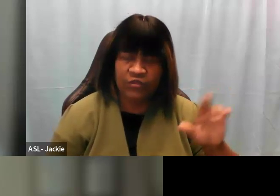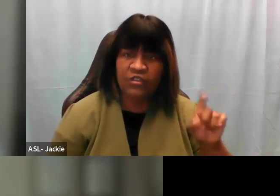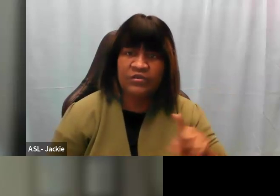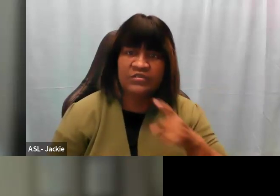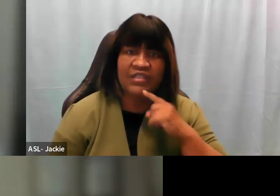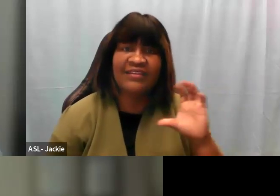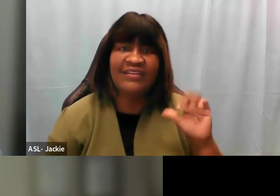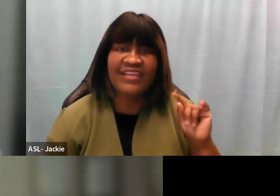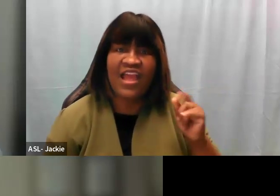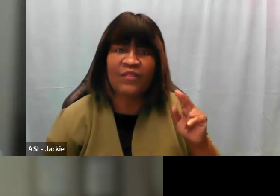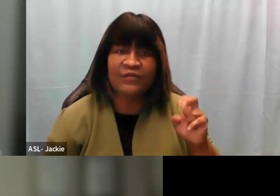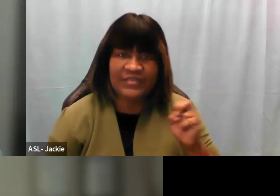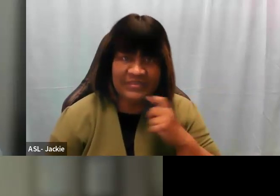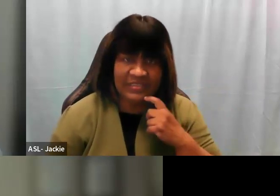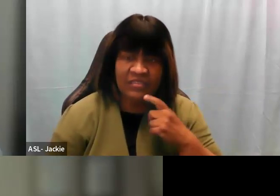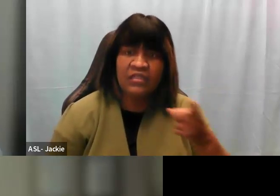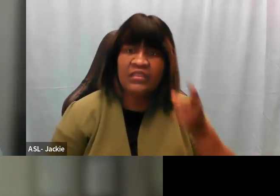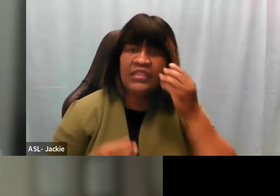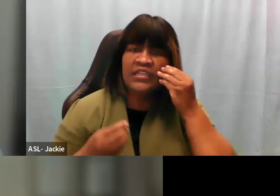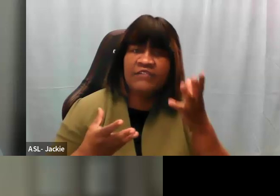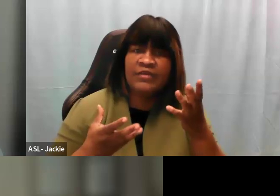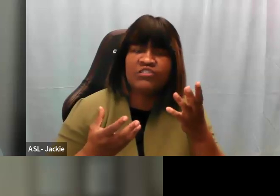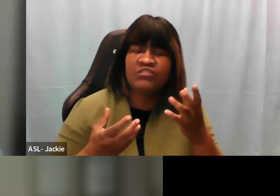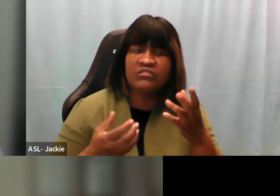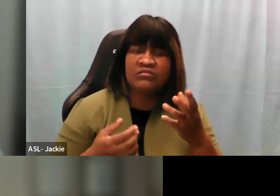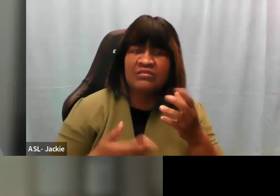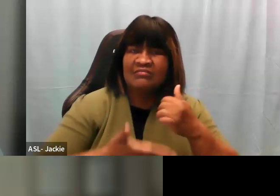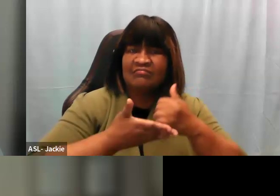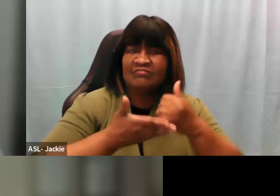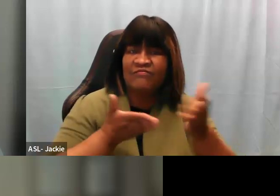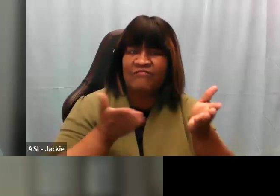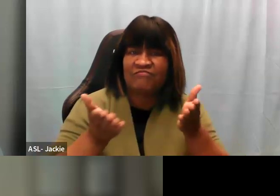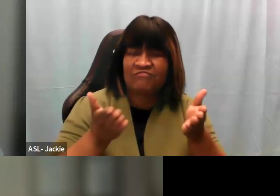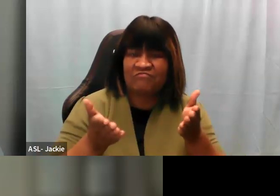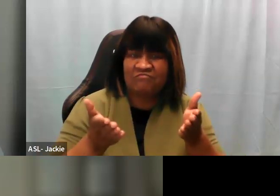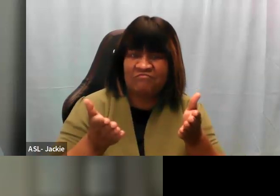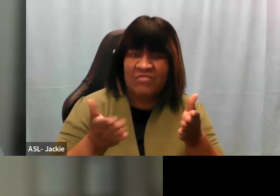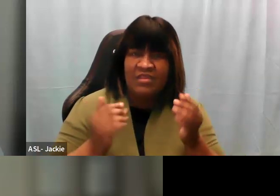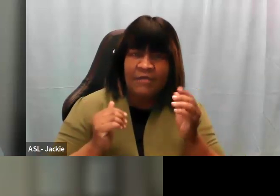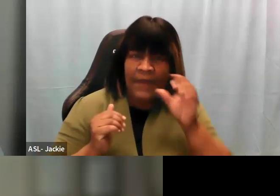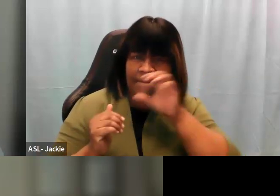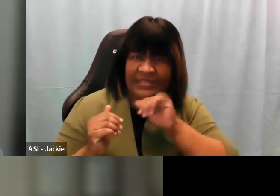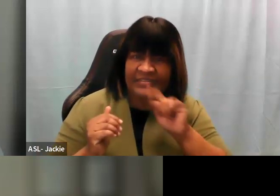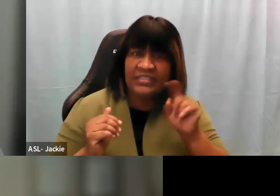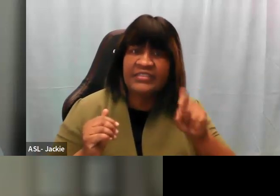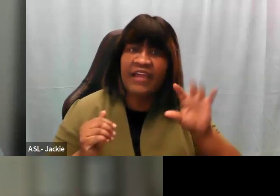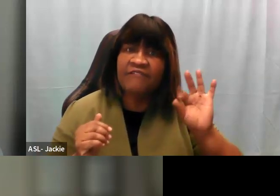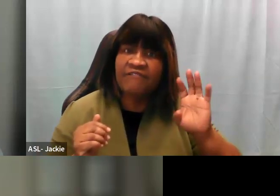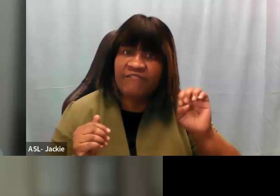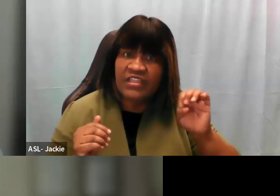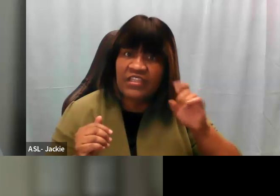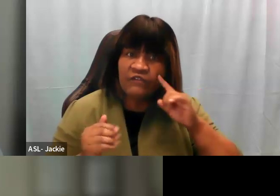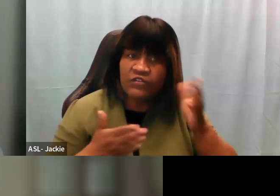Catherine asked, the information assistance services, I may have missed it. Is that a fee for service that sales